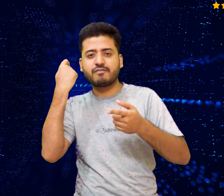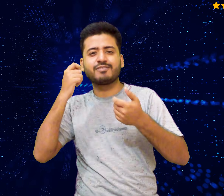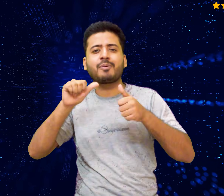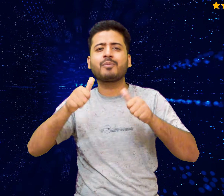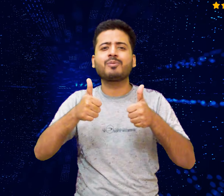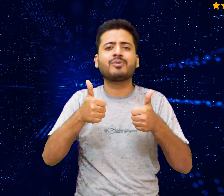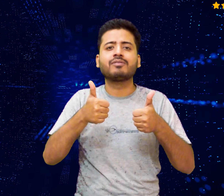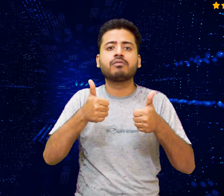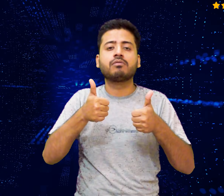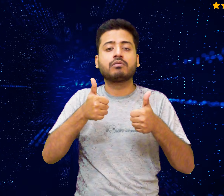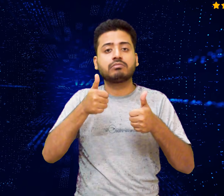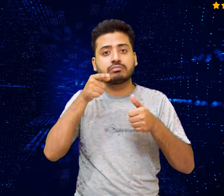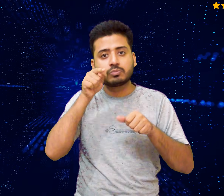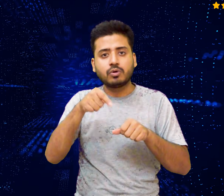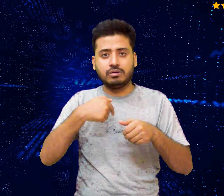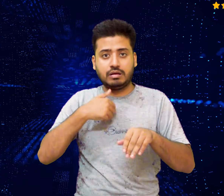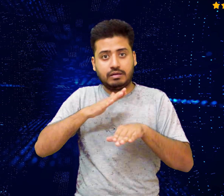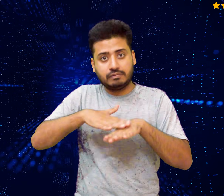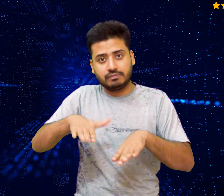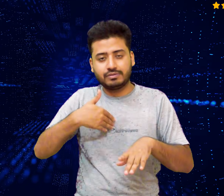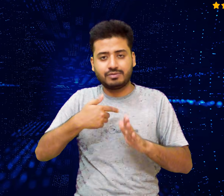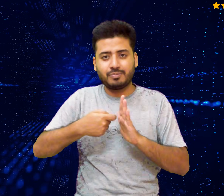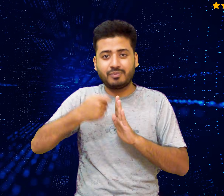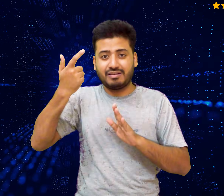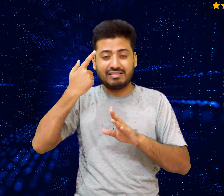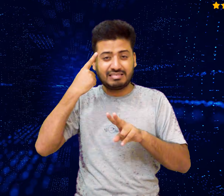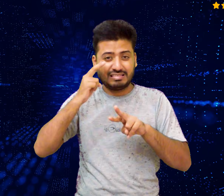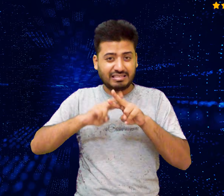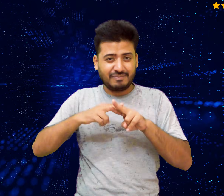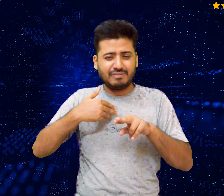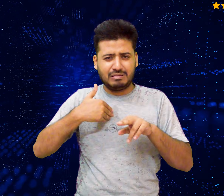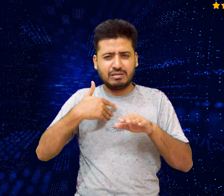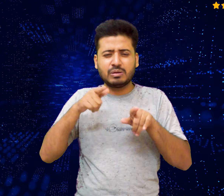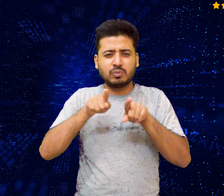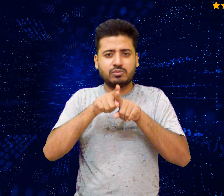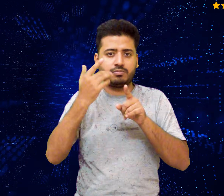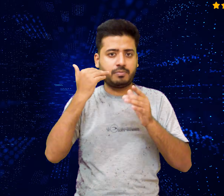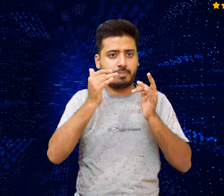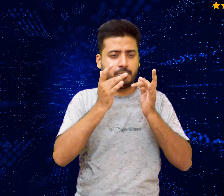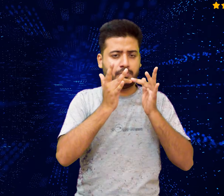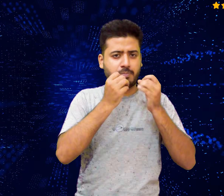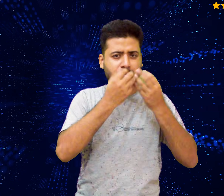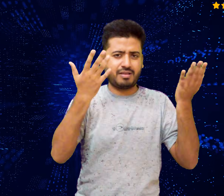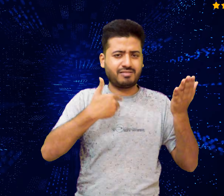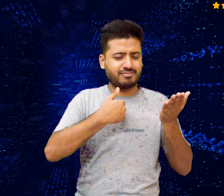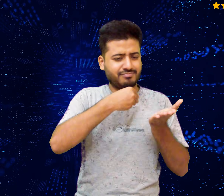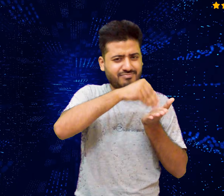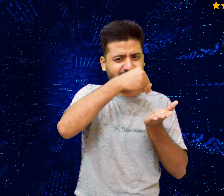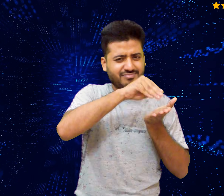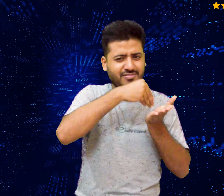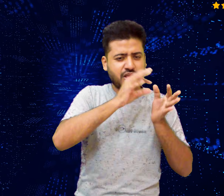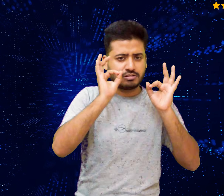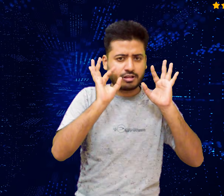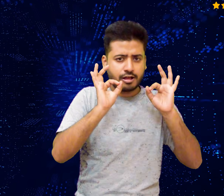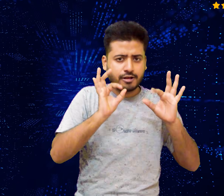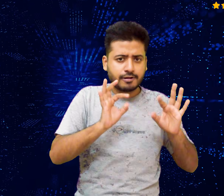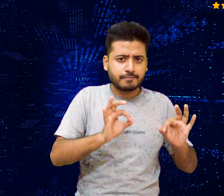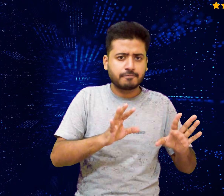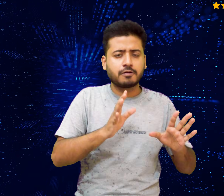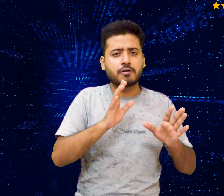card option on. Enter a unique PIN, not your birth date or other easily guessable numbers. Confirm the PIN